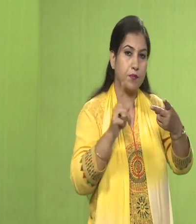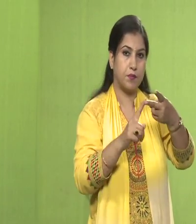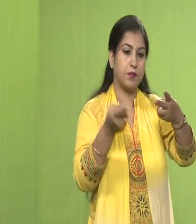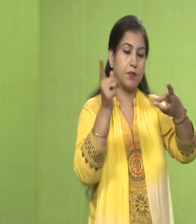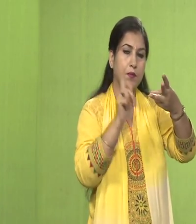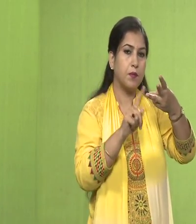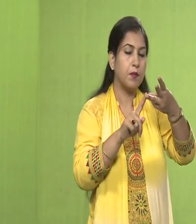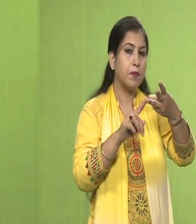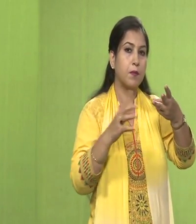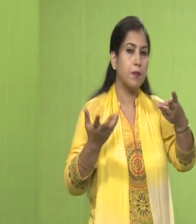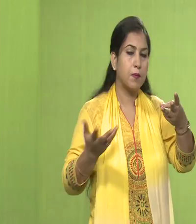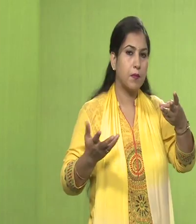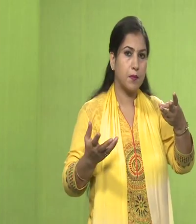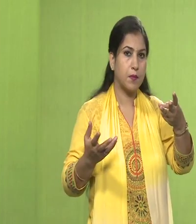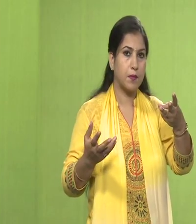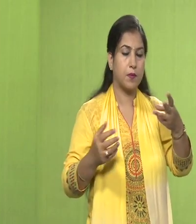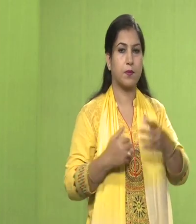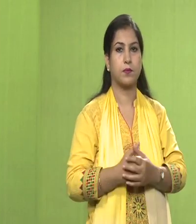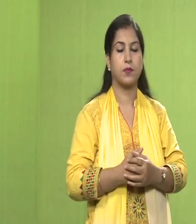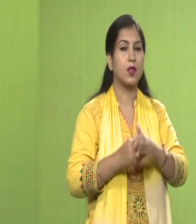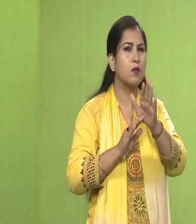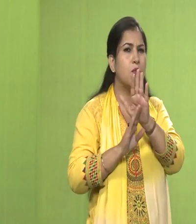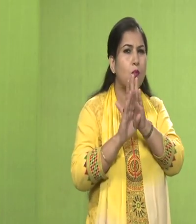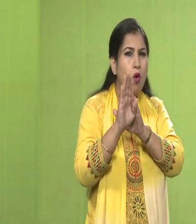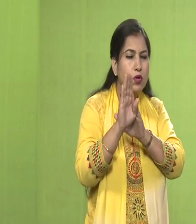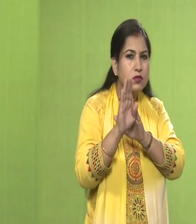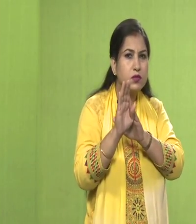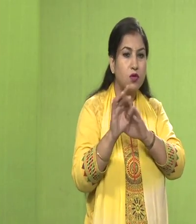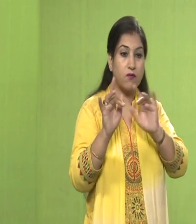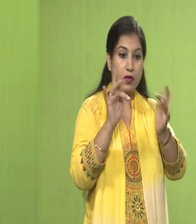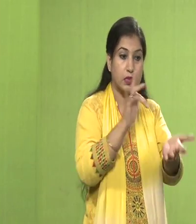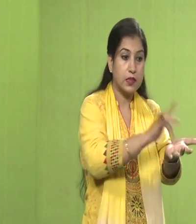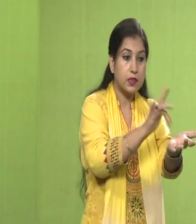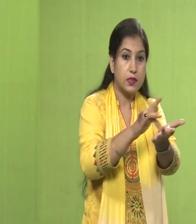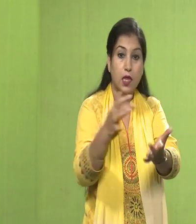We understood the beginning of the process of discovery of new lands